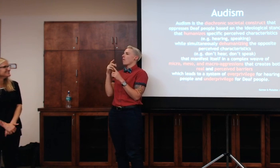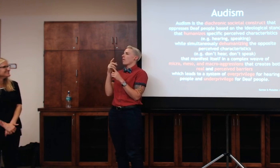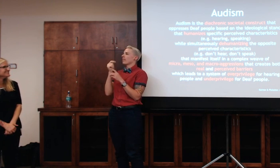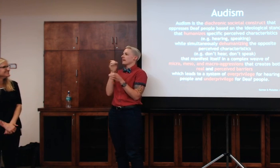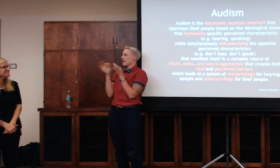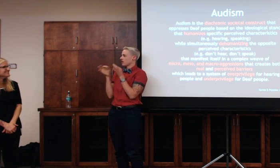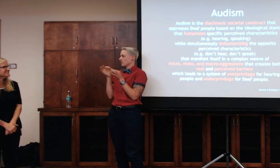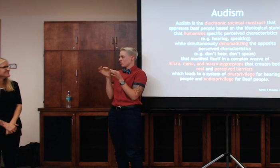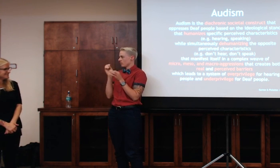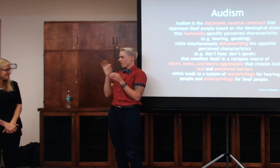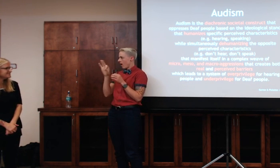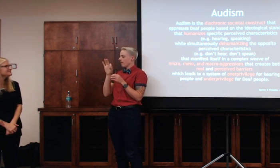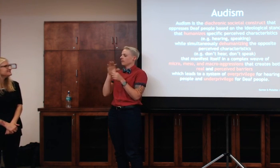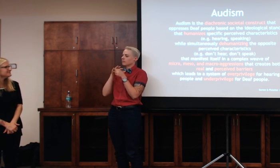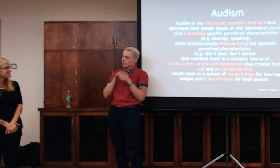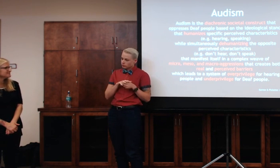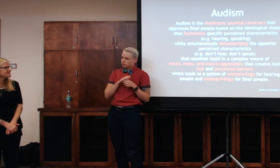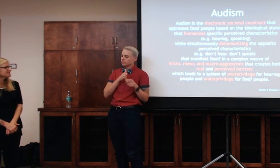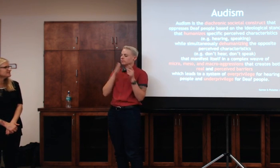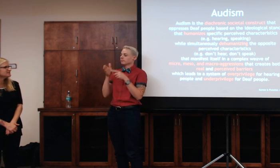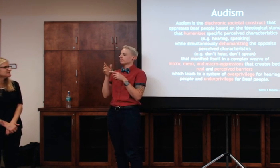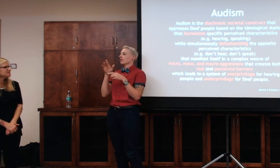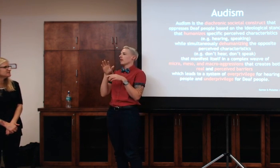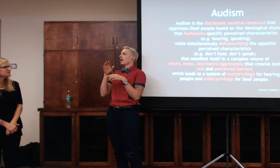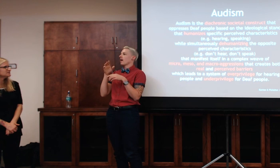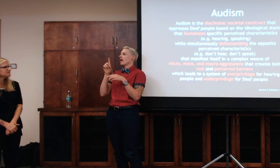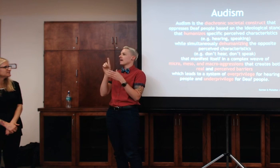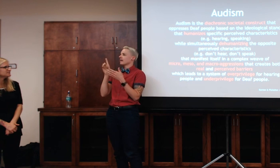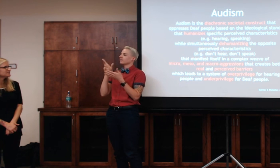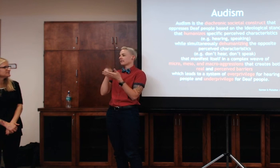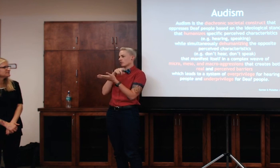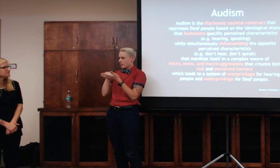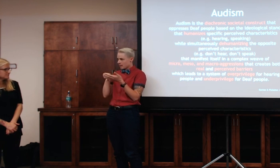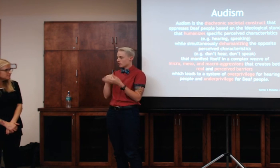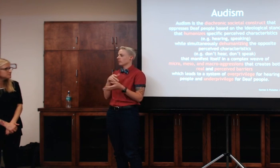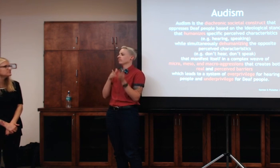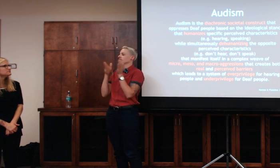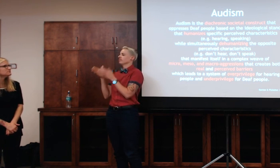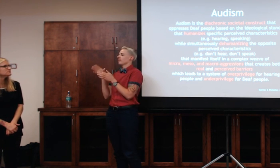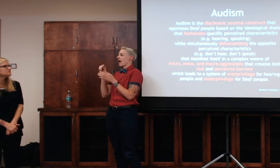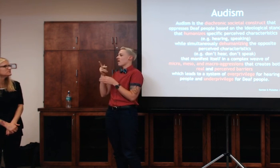When we talk about the definitions of oppression and discrimination